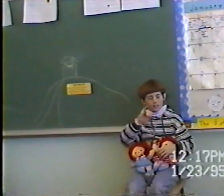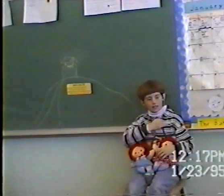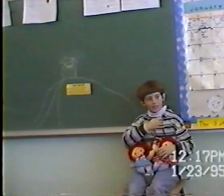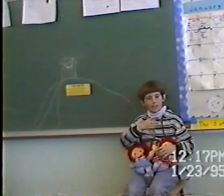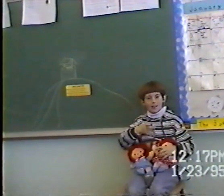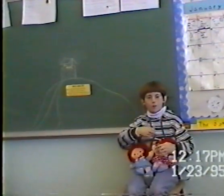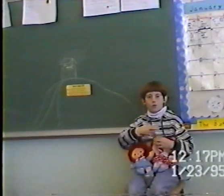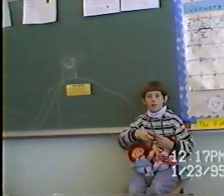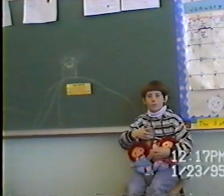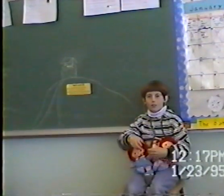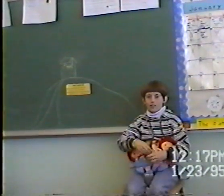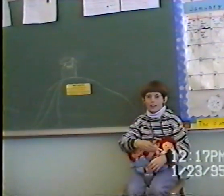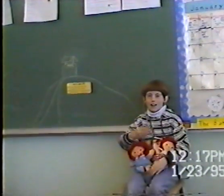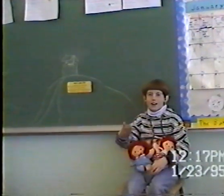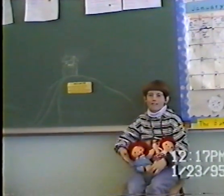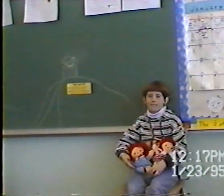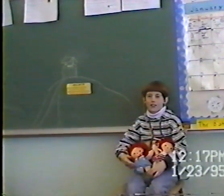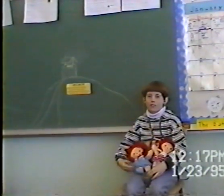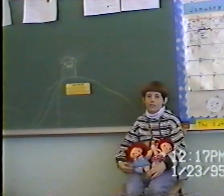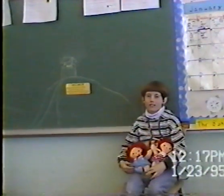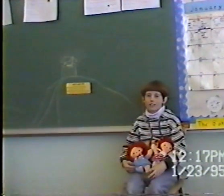still came tumbling after.